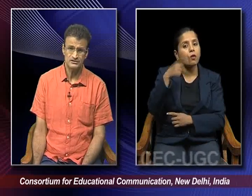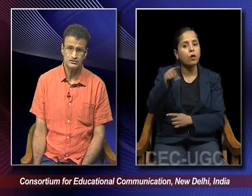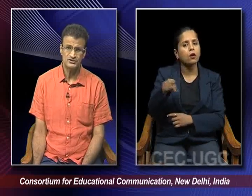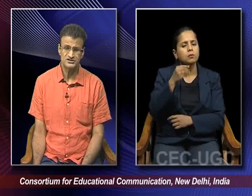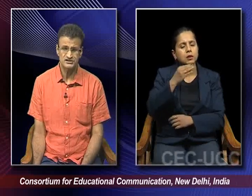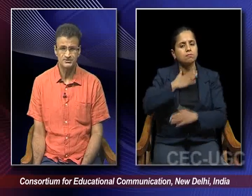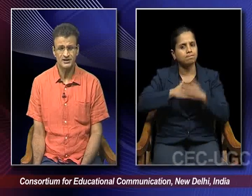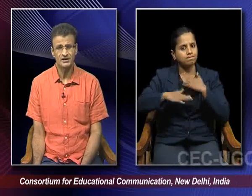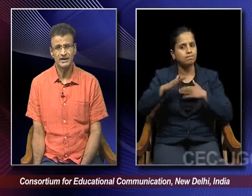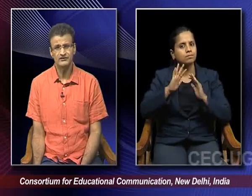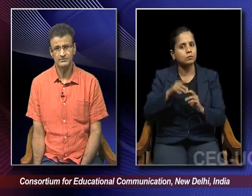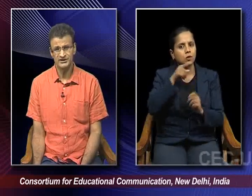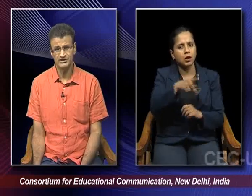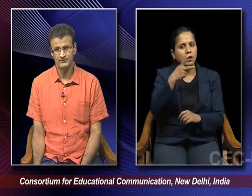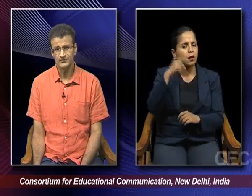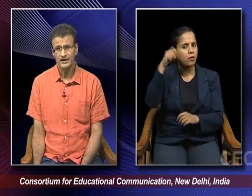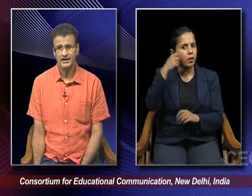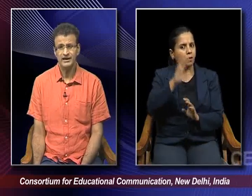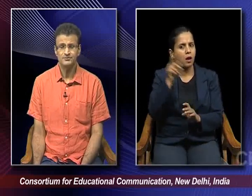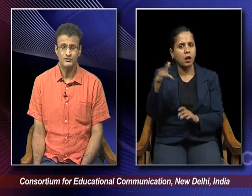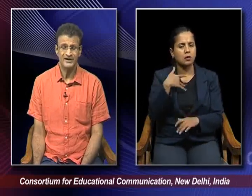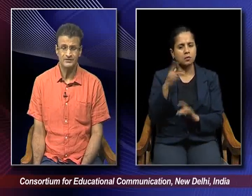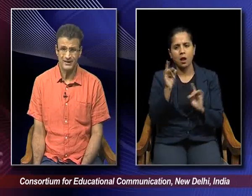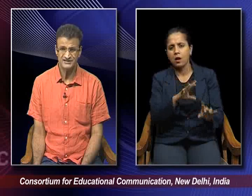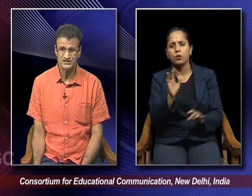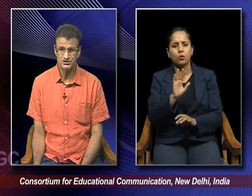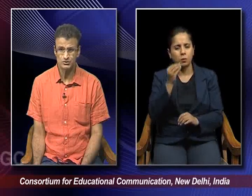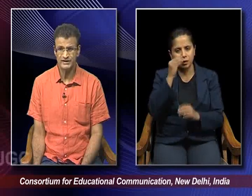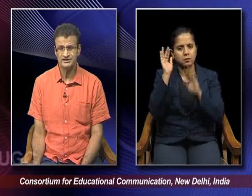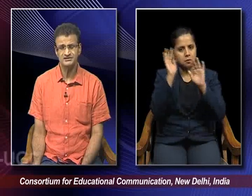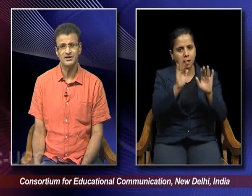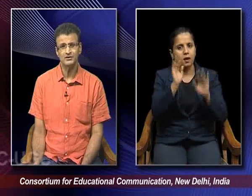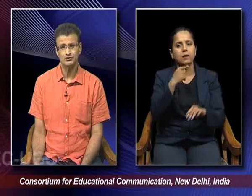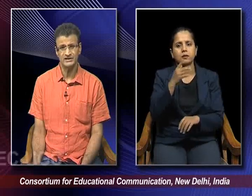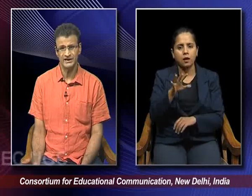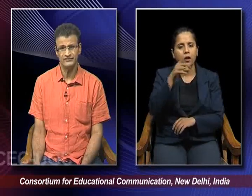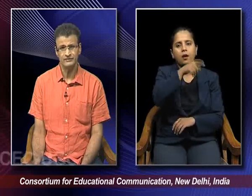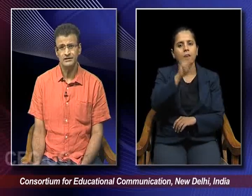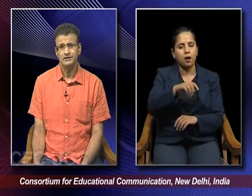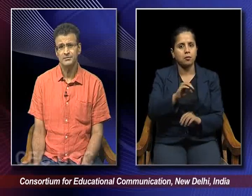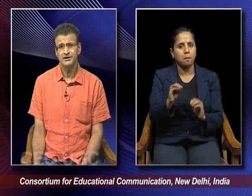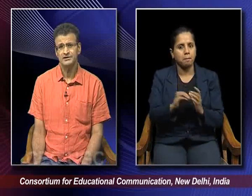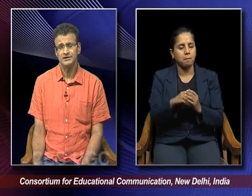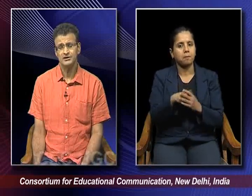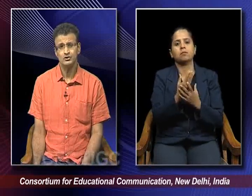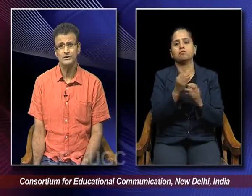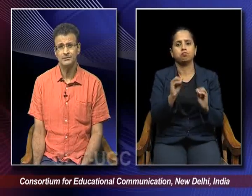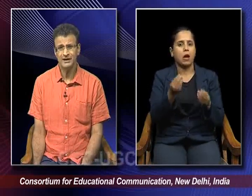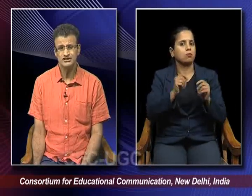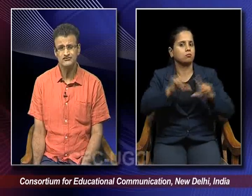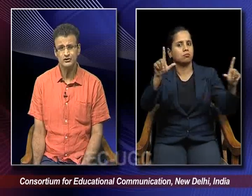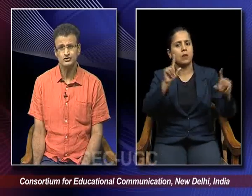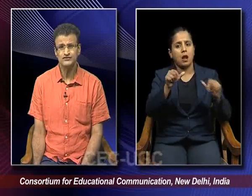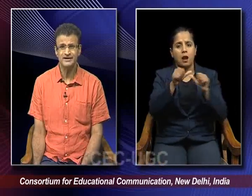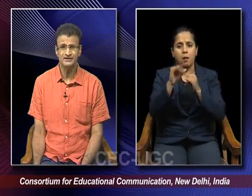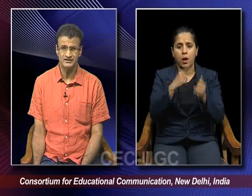tolerant towards this particular kind of a medium and provide the blessings so that cinema could thrive. But not only Abbas,